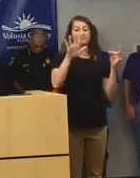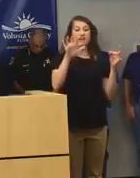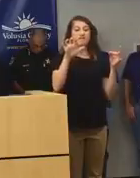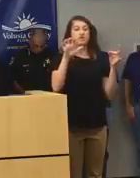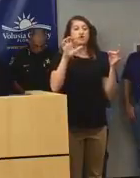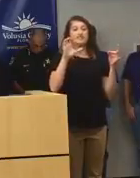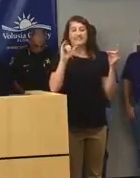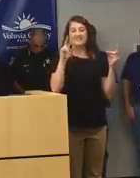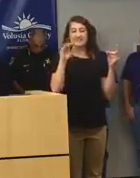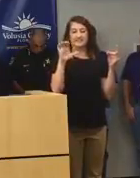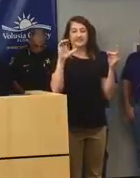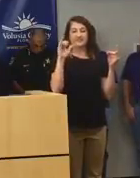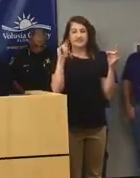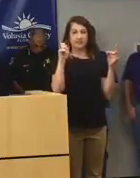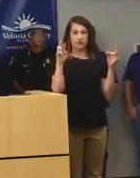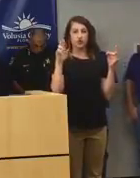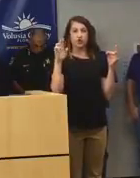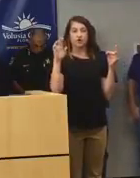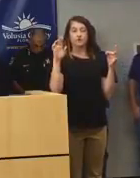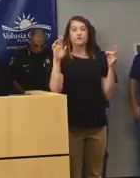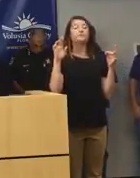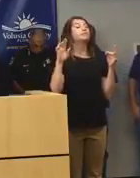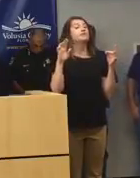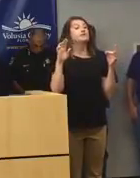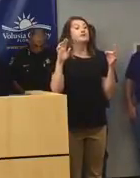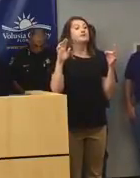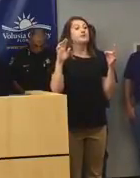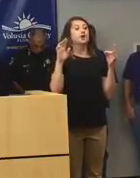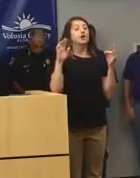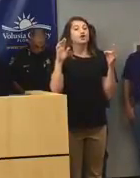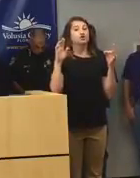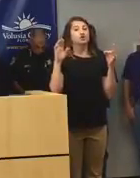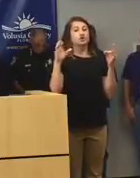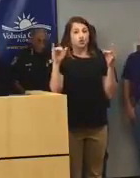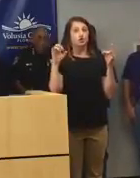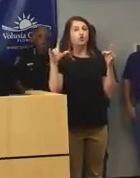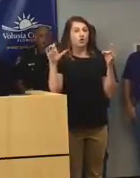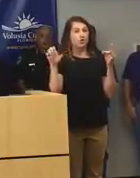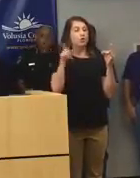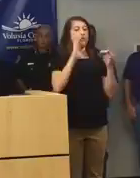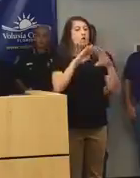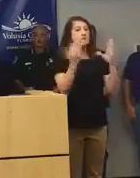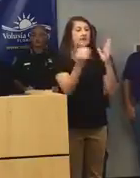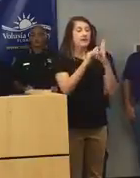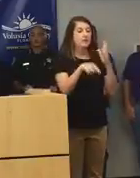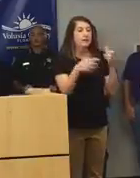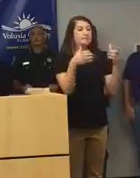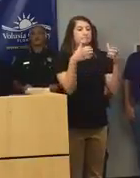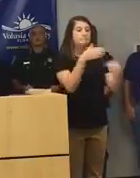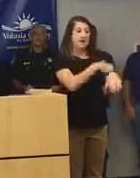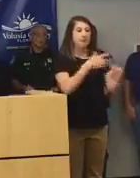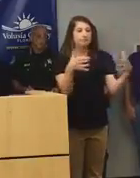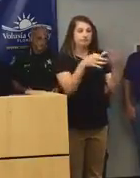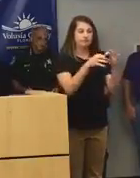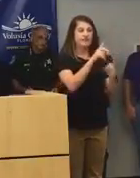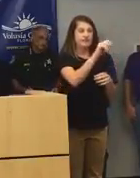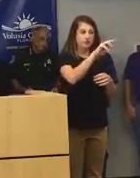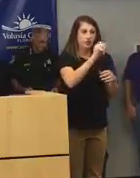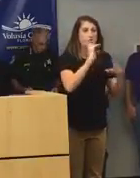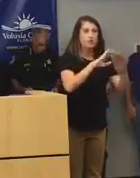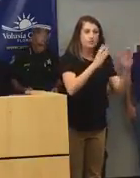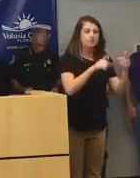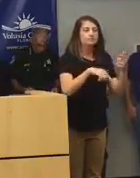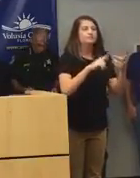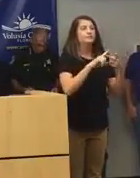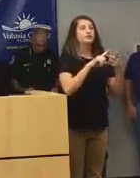Center Circle. The following line branches will reopen when power is restored: the Deltona Regional Library,